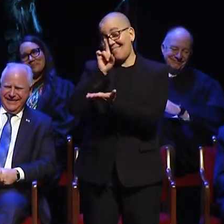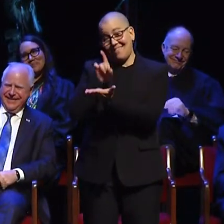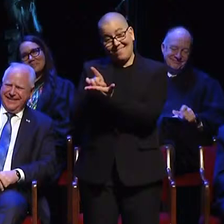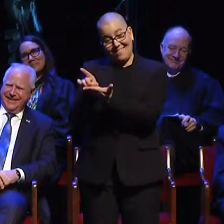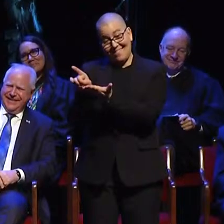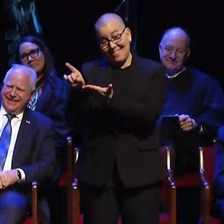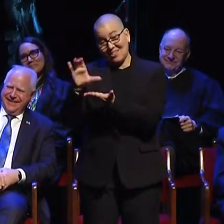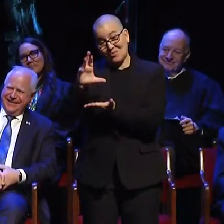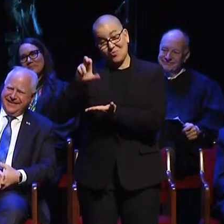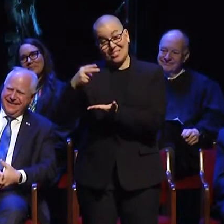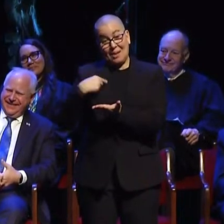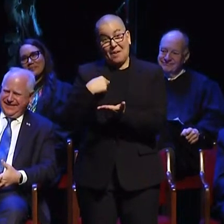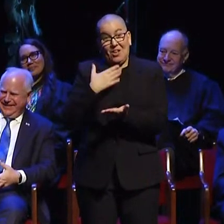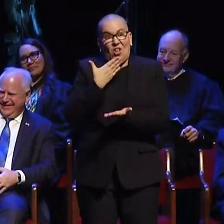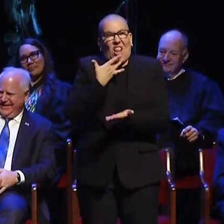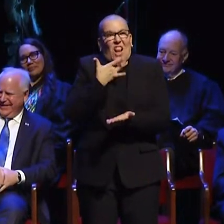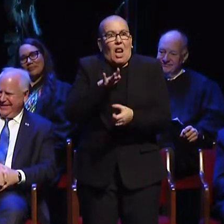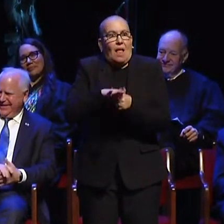And thank you to